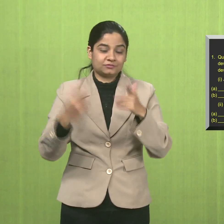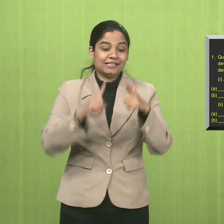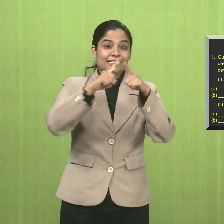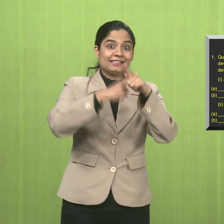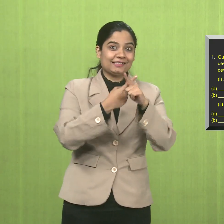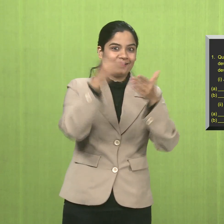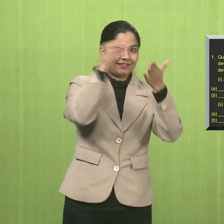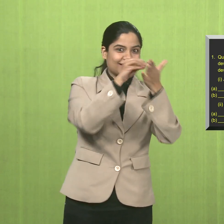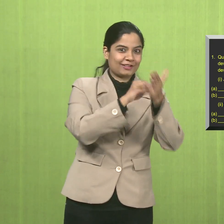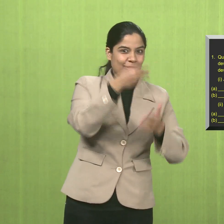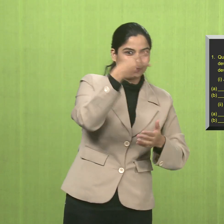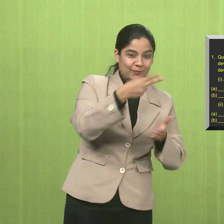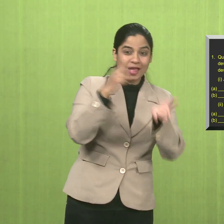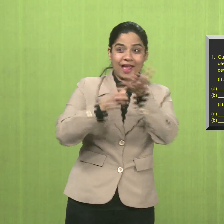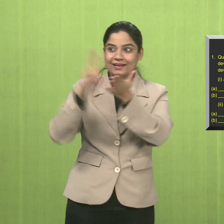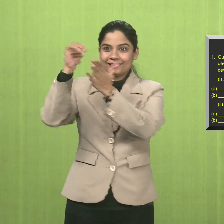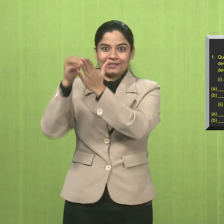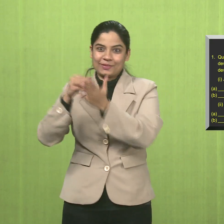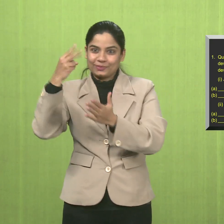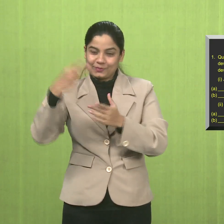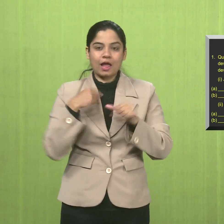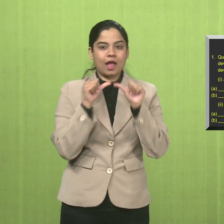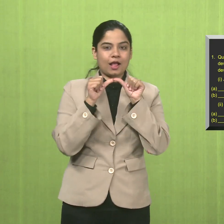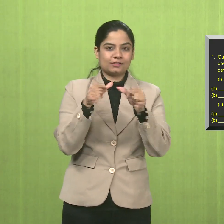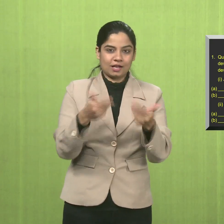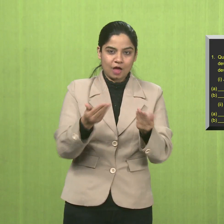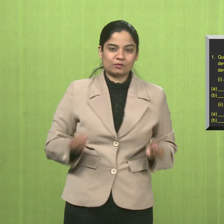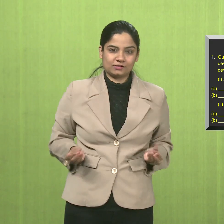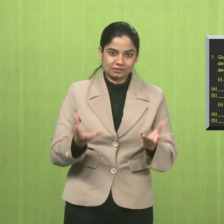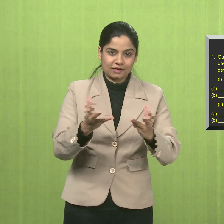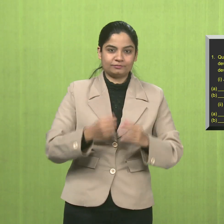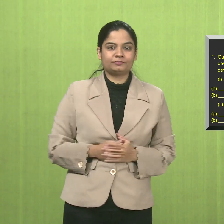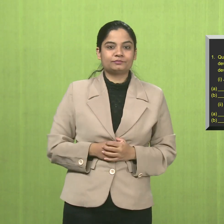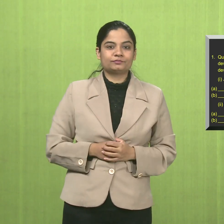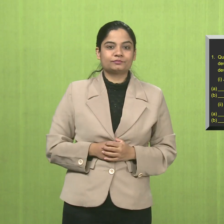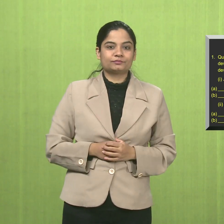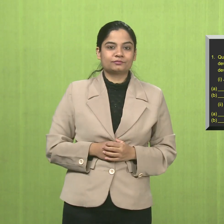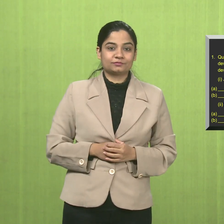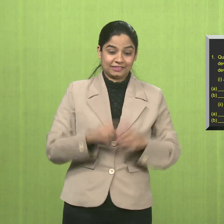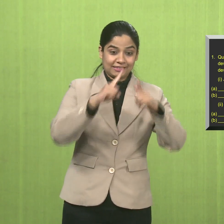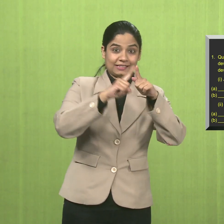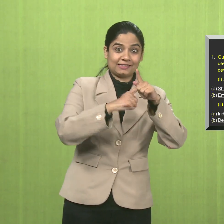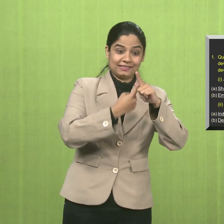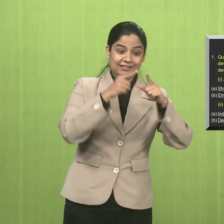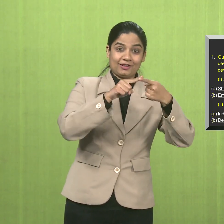what are their characteristics? We had to write for joint family 2 characteristics, nuclear family 2 characteristics. For joint